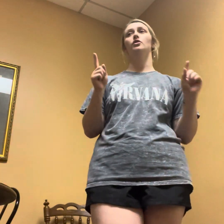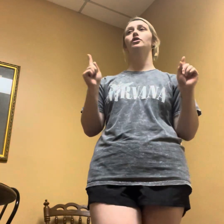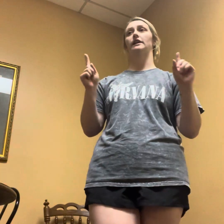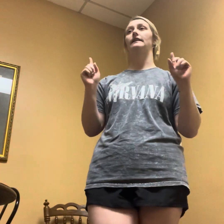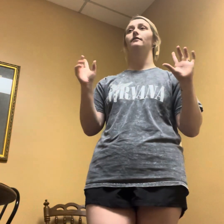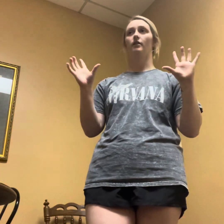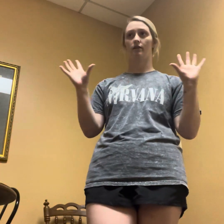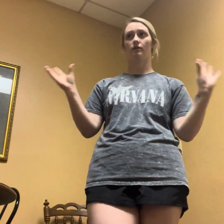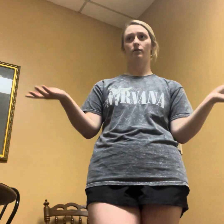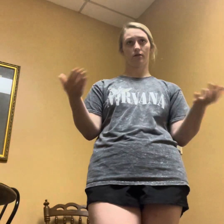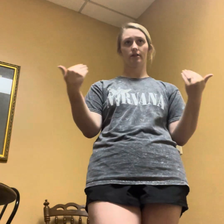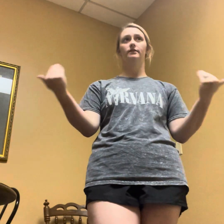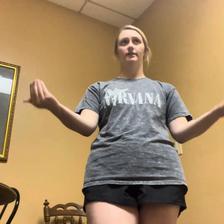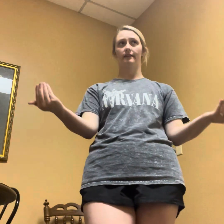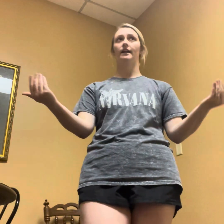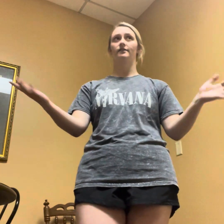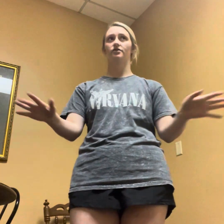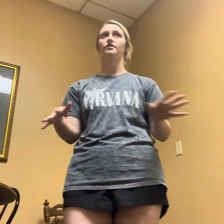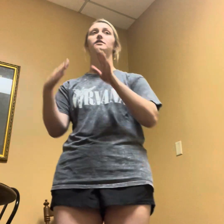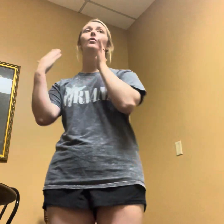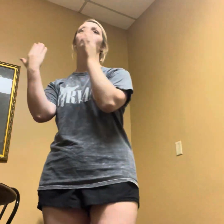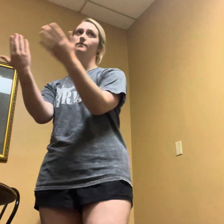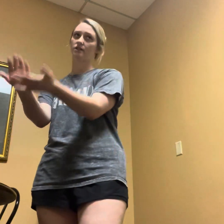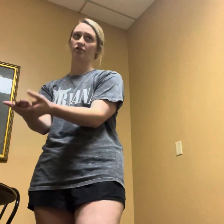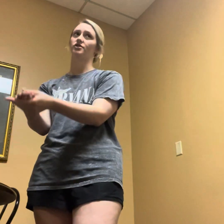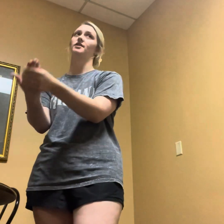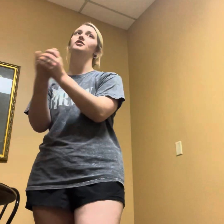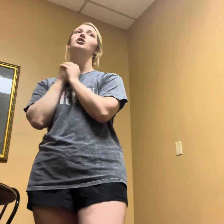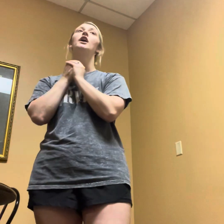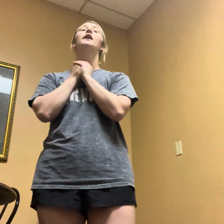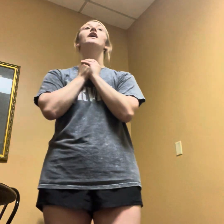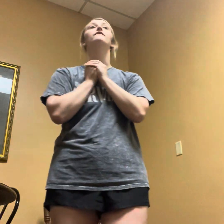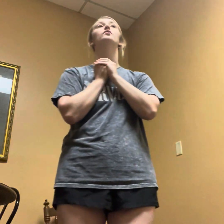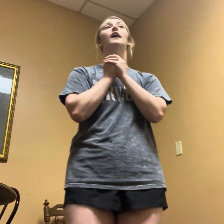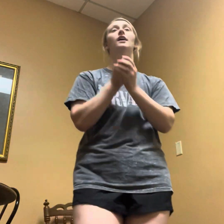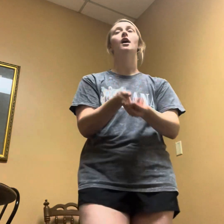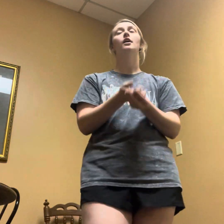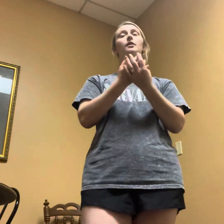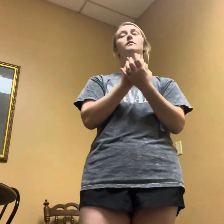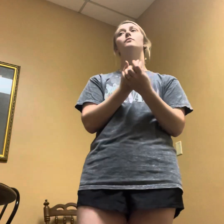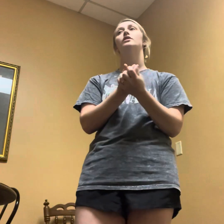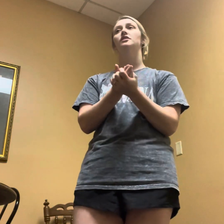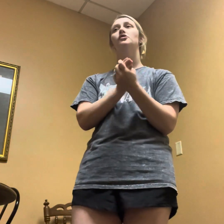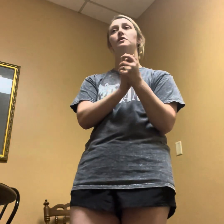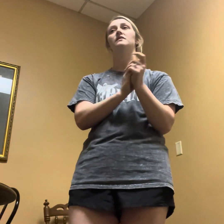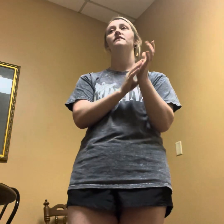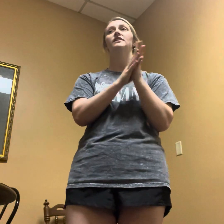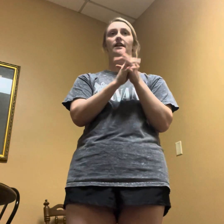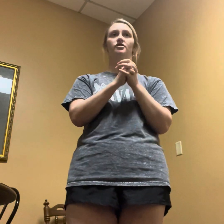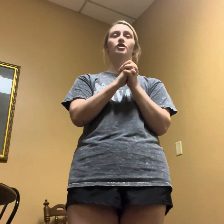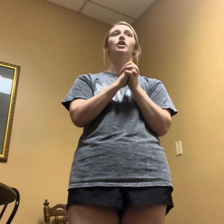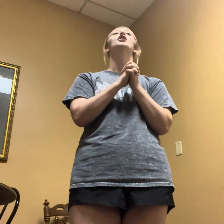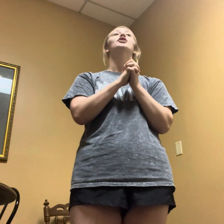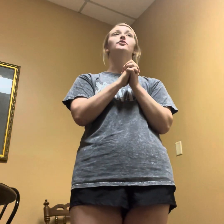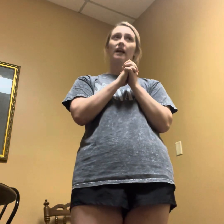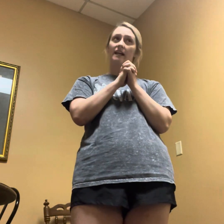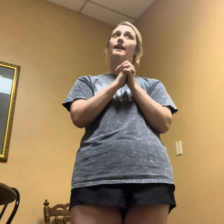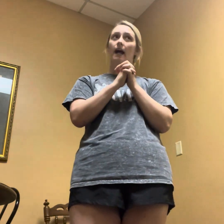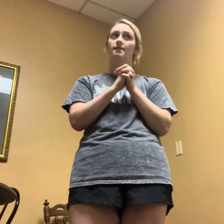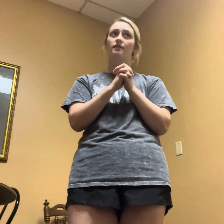agree that the answer is such and such. If you cannot come up with an agreement of an answer, you can ask me